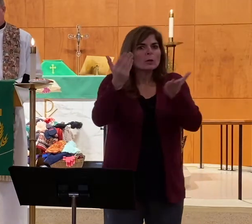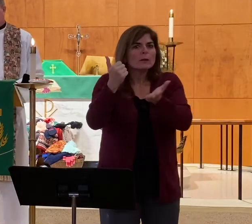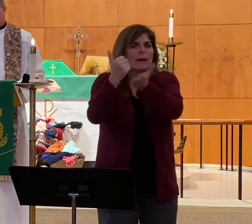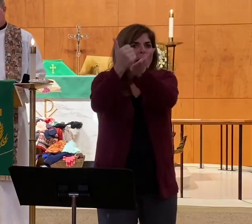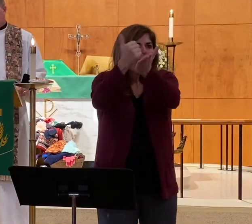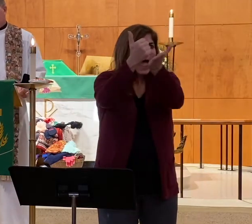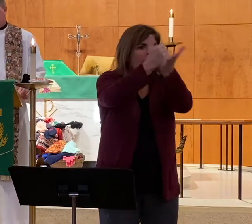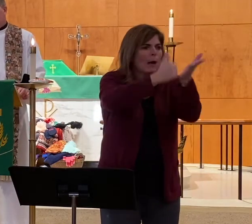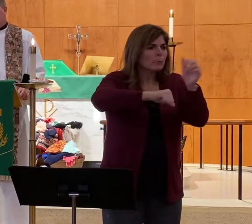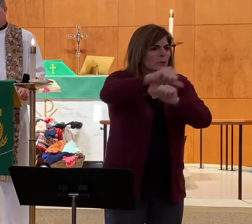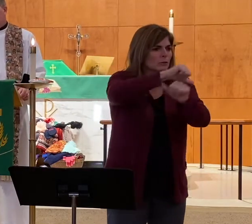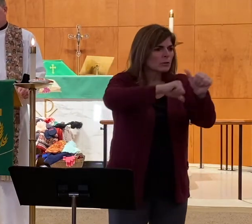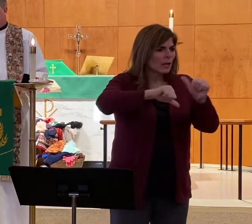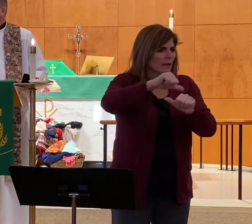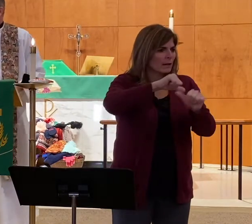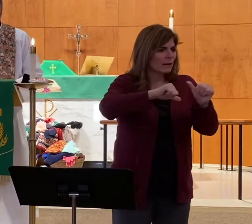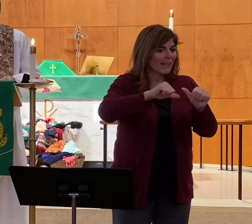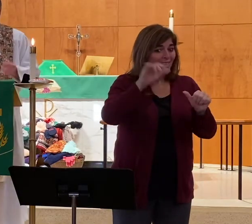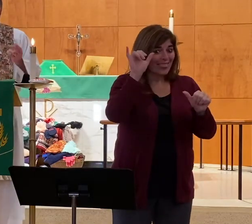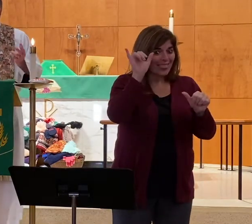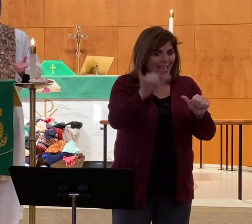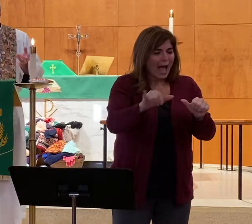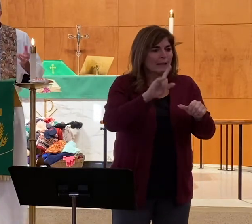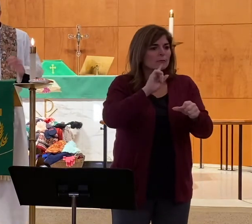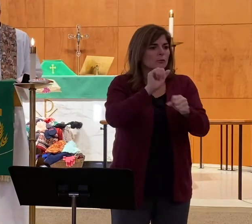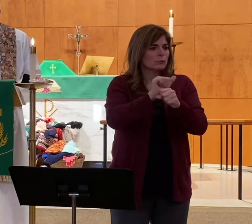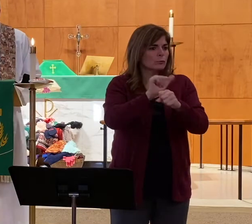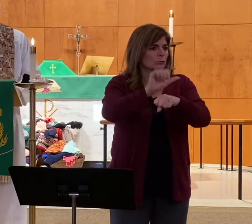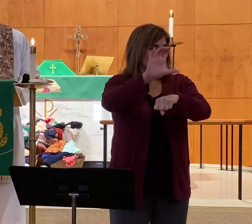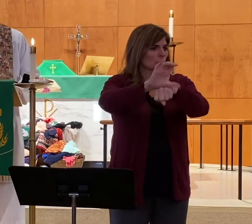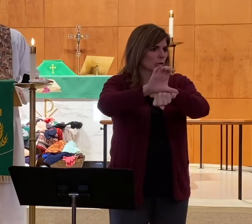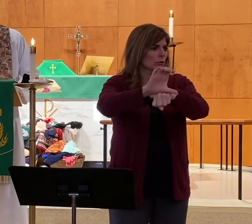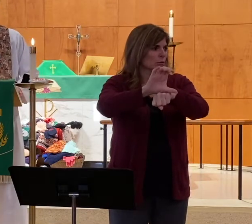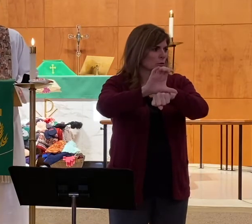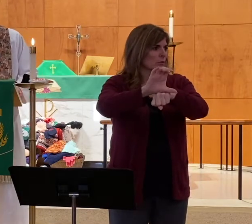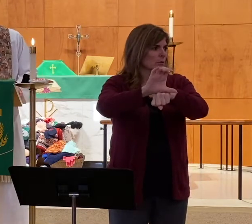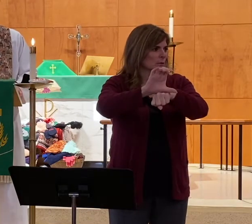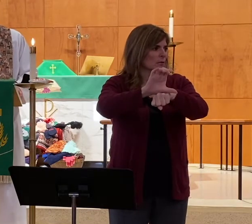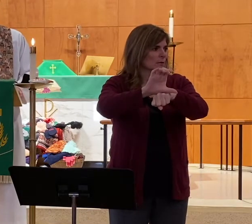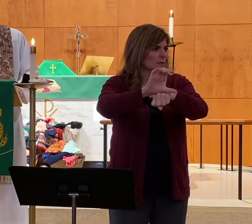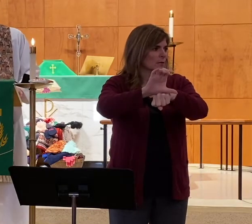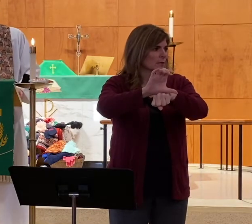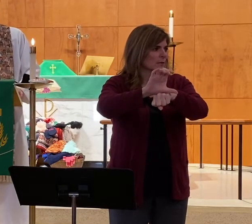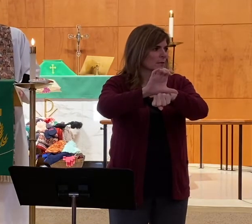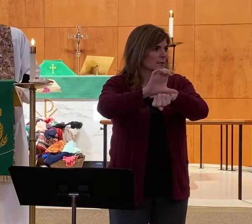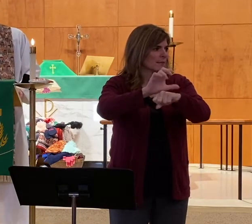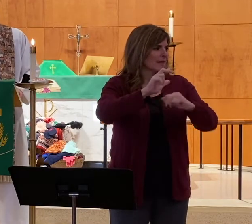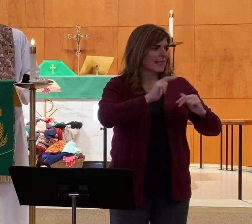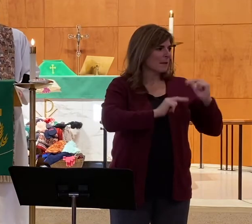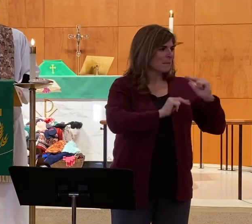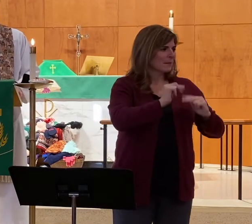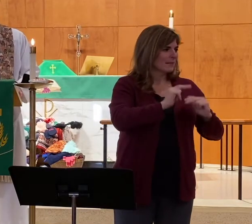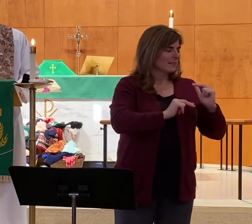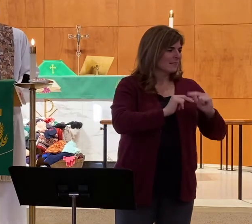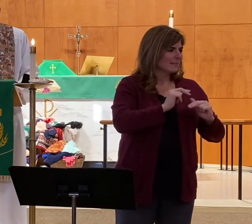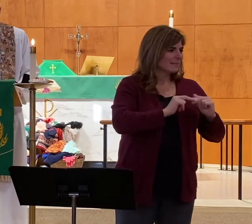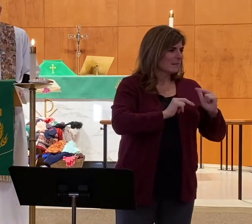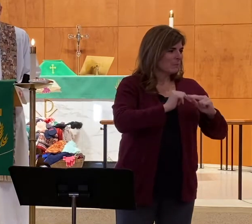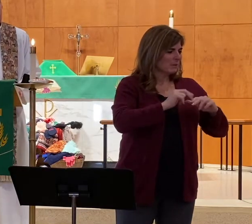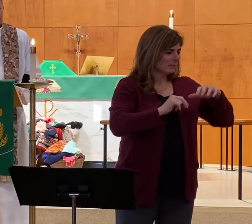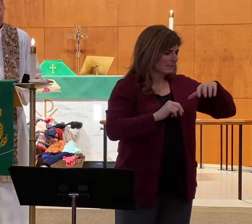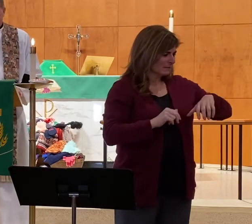lives. That is what the church is really all about. Because you see, the church is not